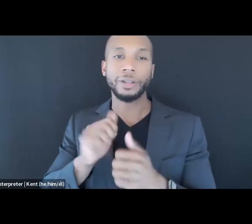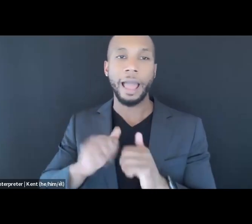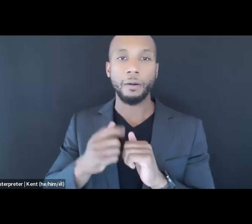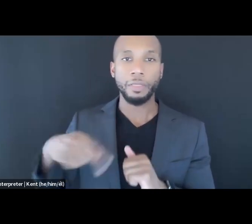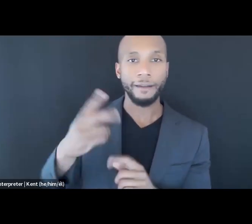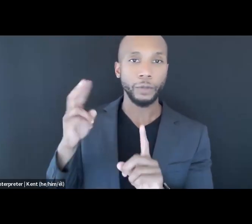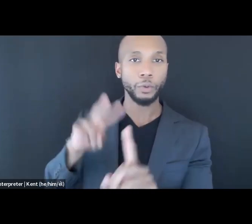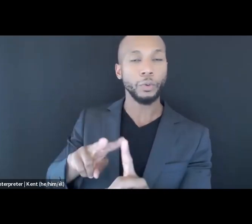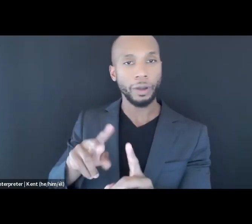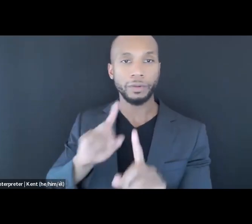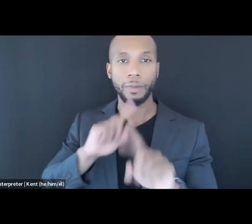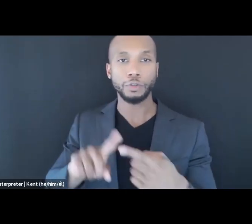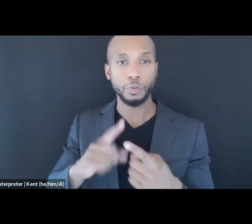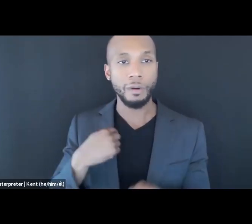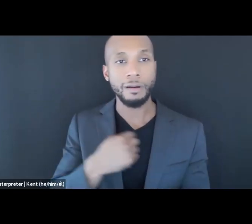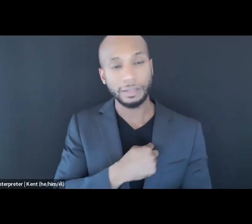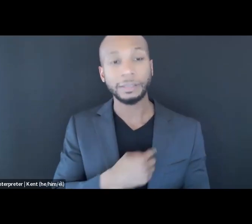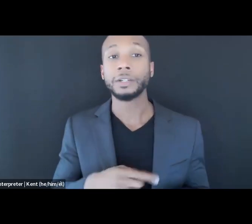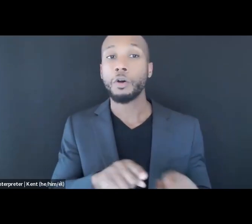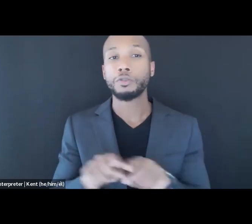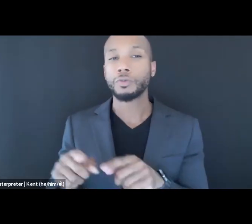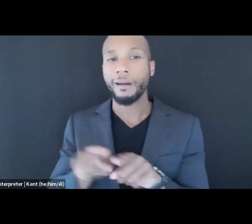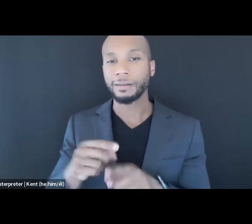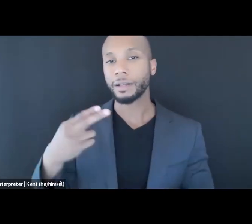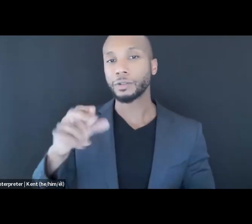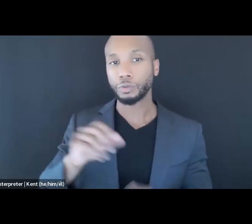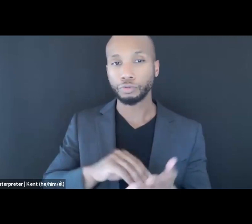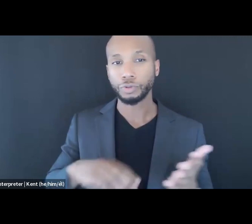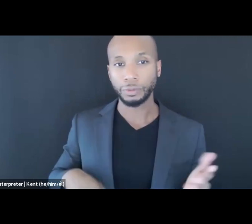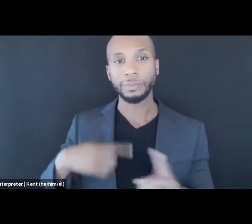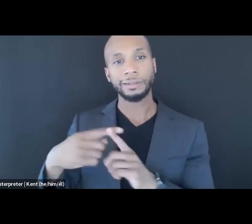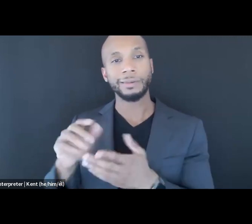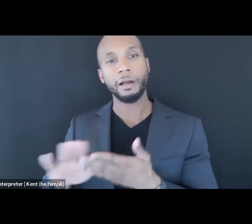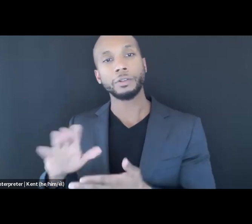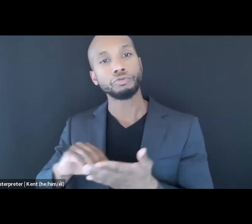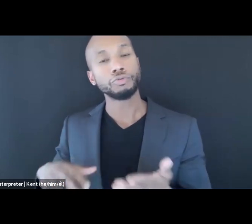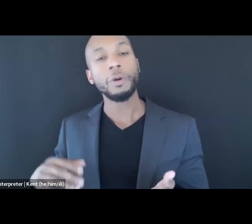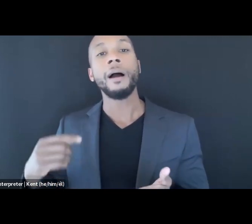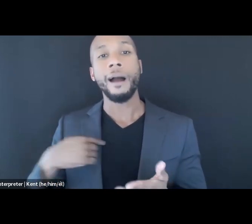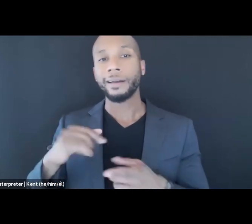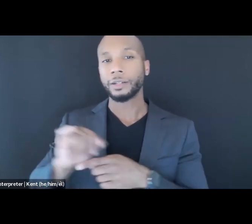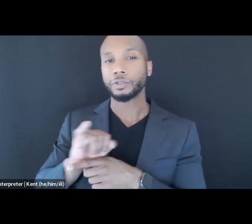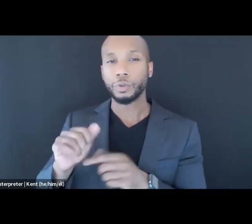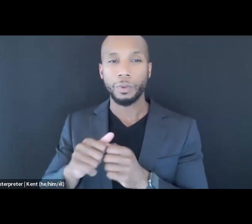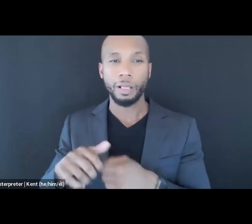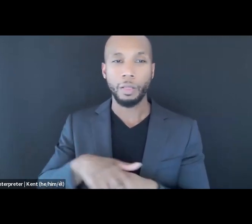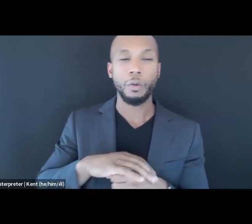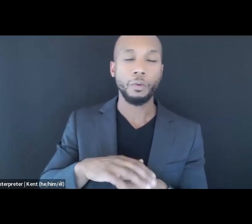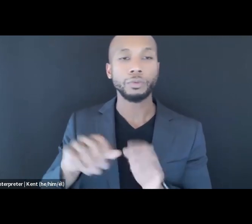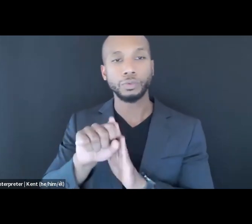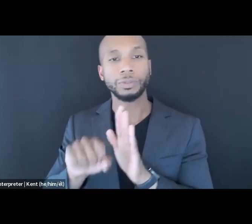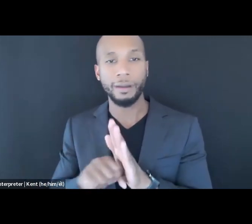us. Also, as a high school student and in college, I interned with local,